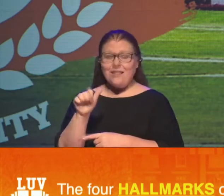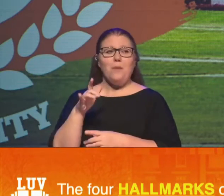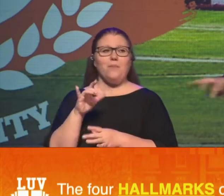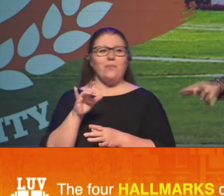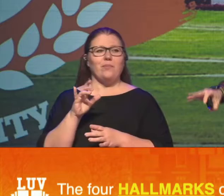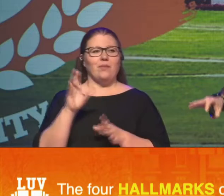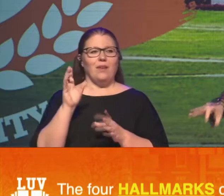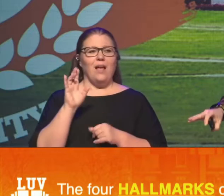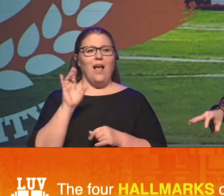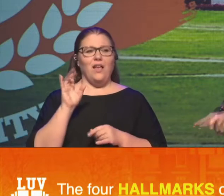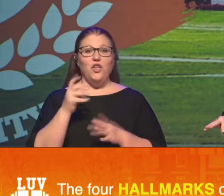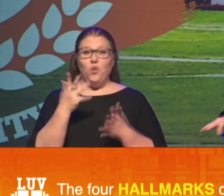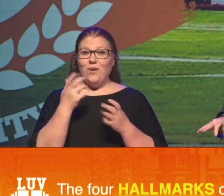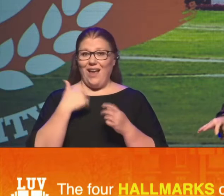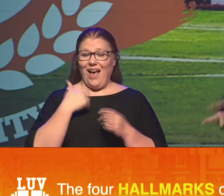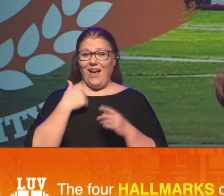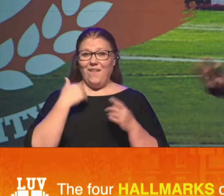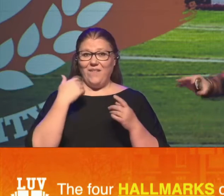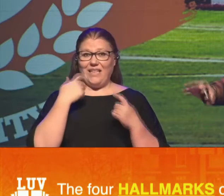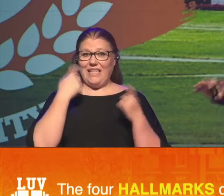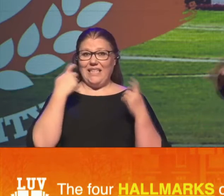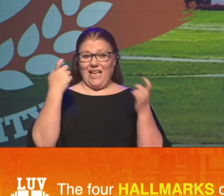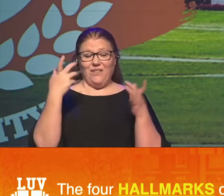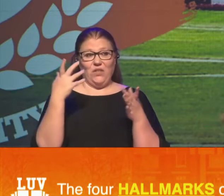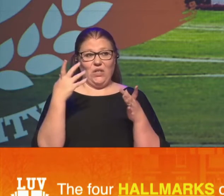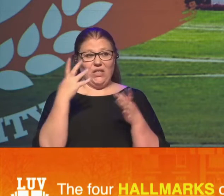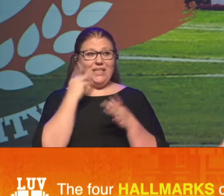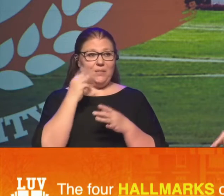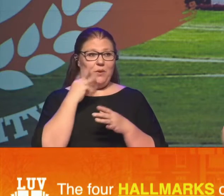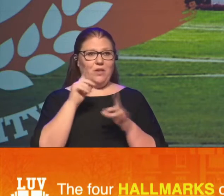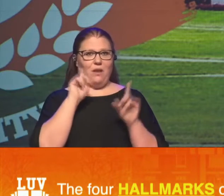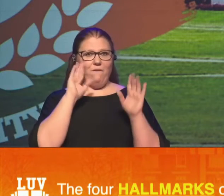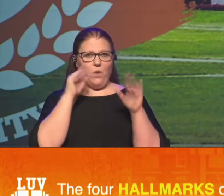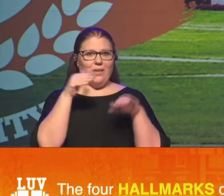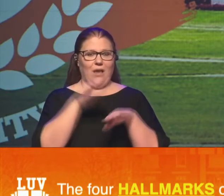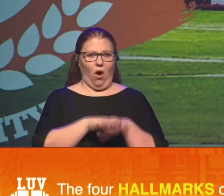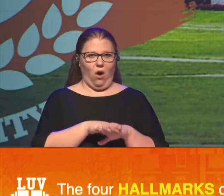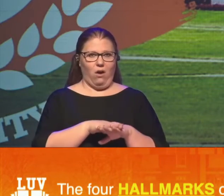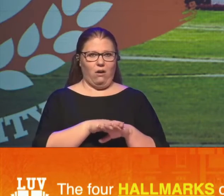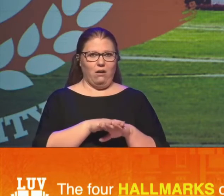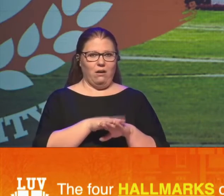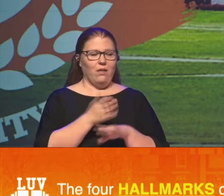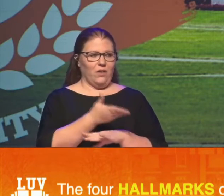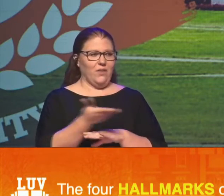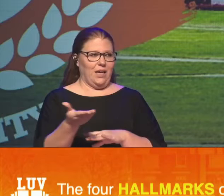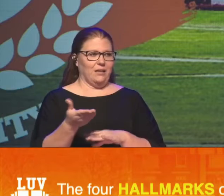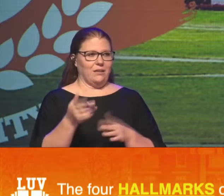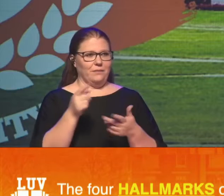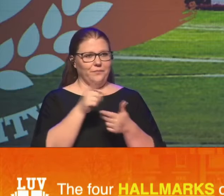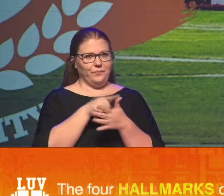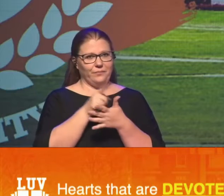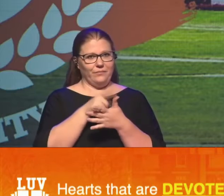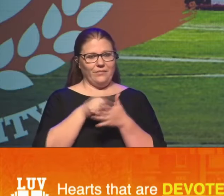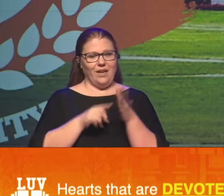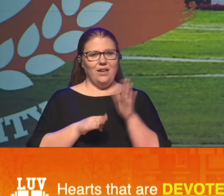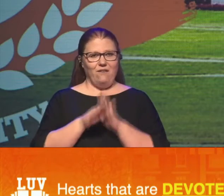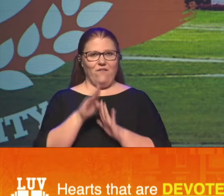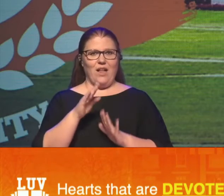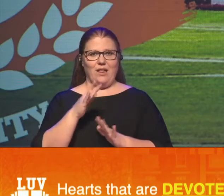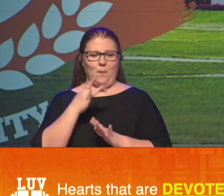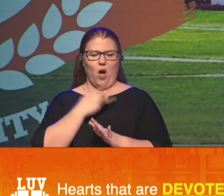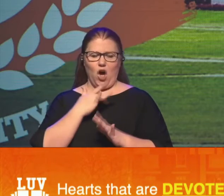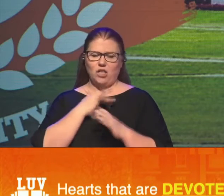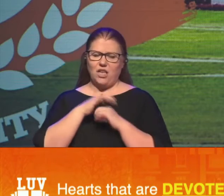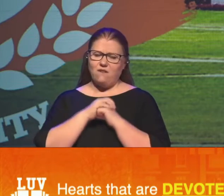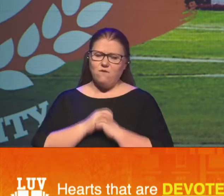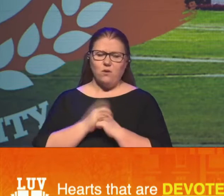have a successful experience. I promise you, focusing on these things. Number 1, develop hearts that are devoted to what you're